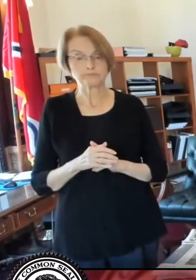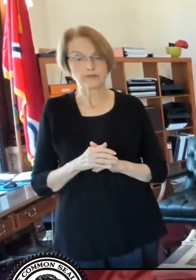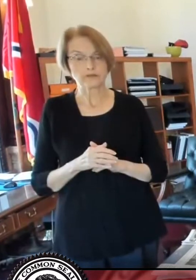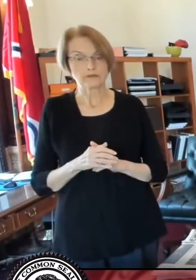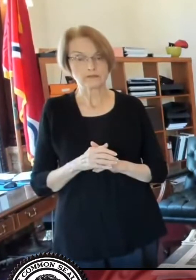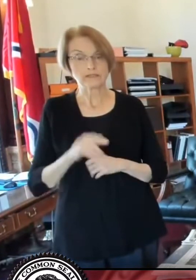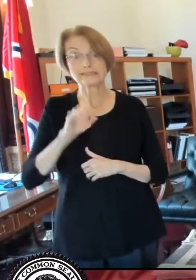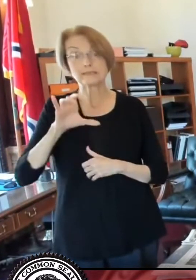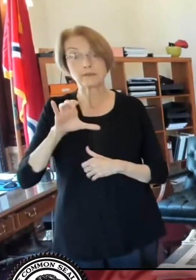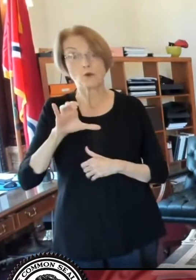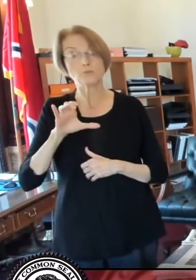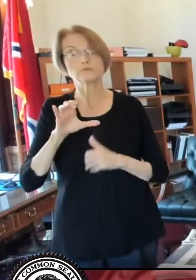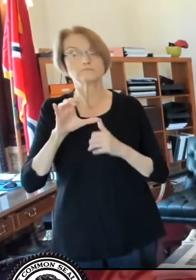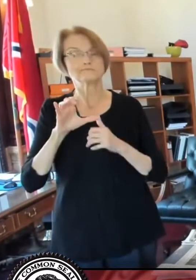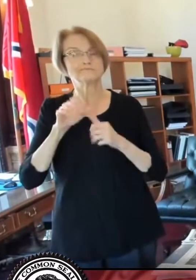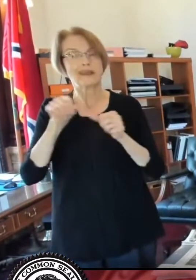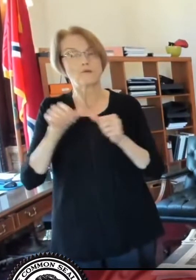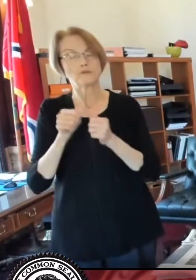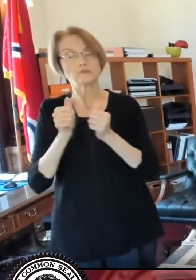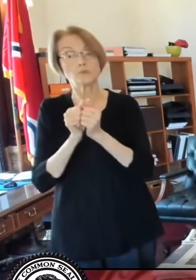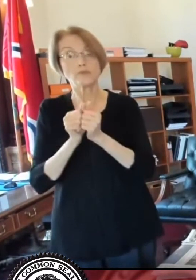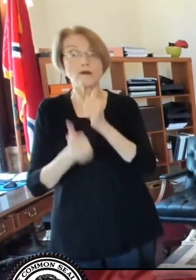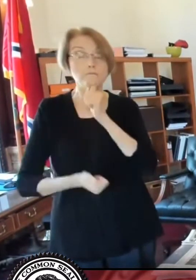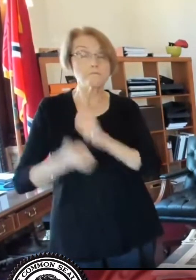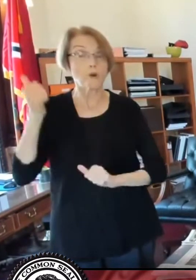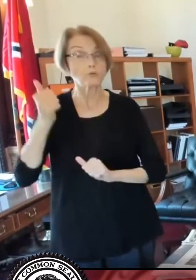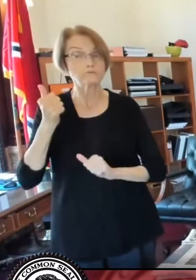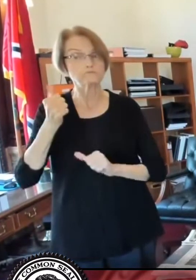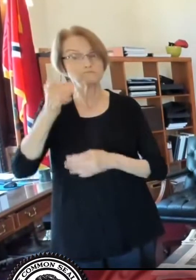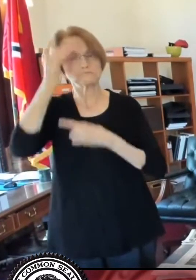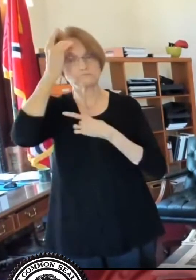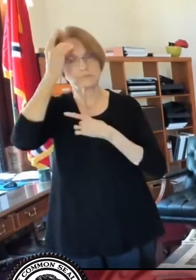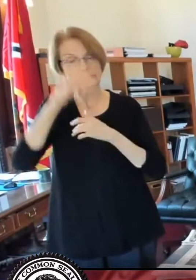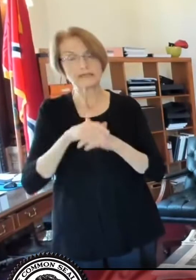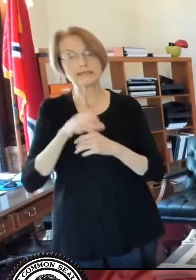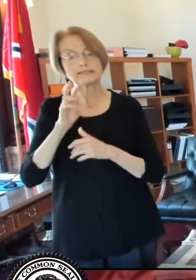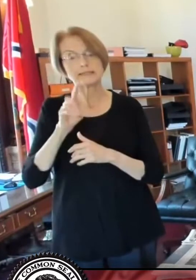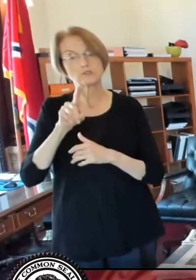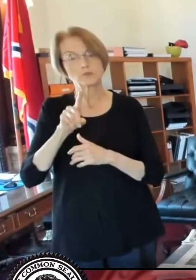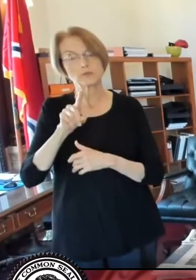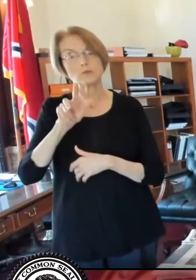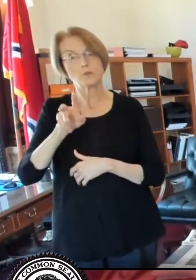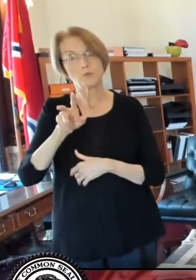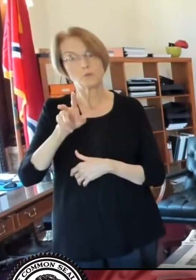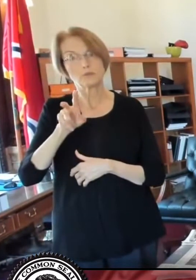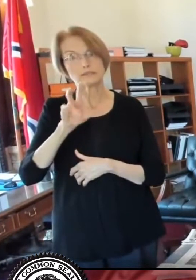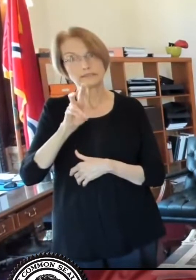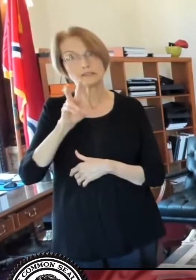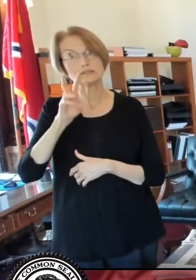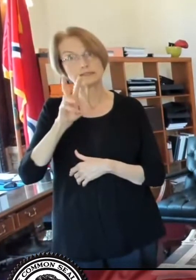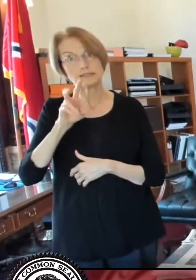the zip codes with the highest number of cases continue to be 63116,